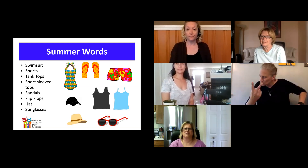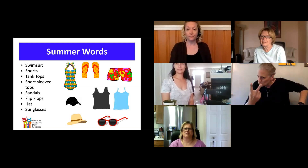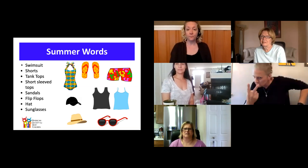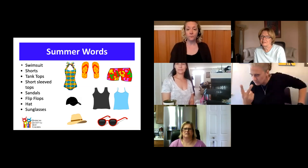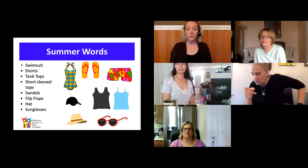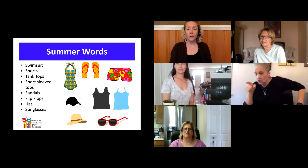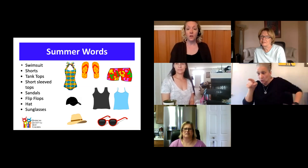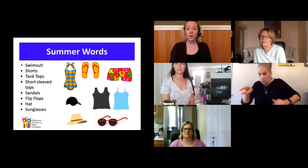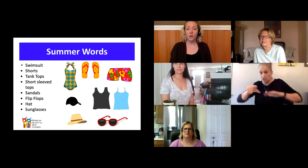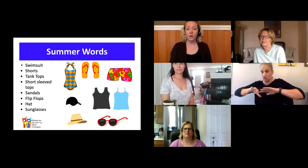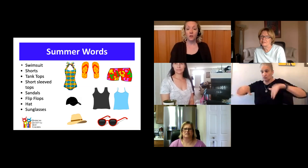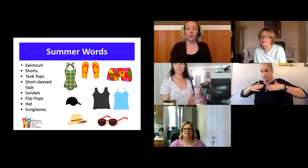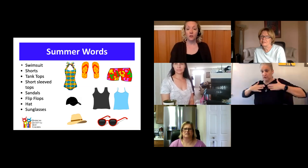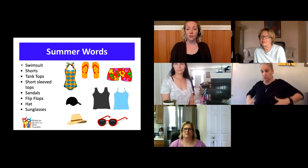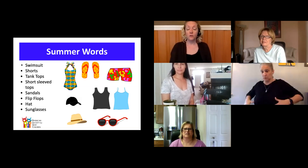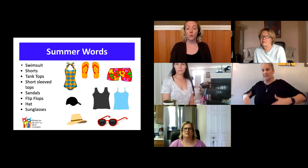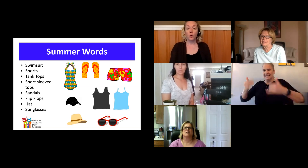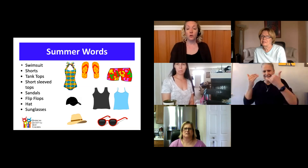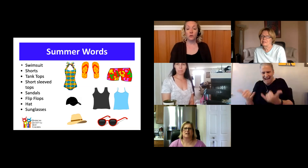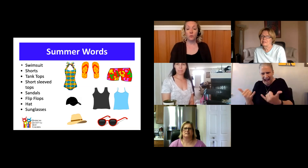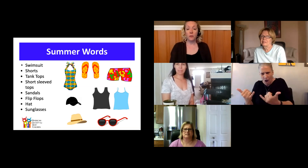So if you want to go swimming, you got to put it on.